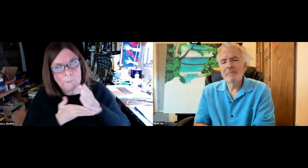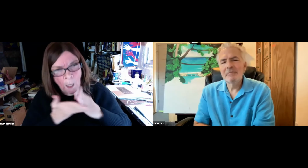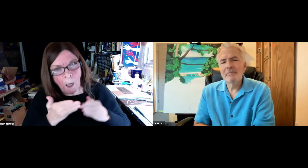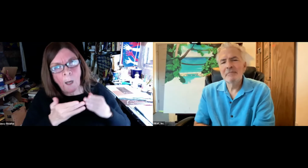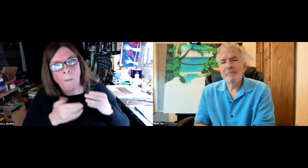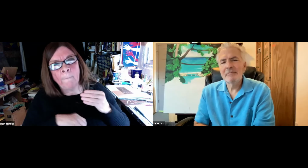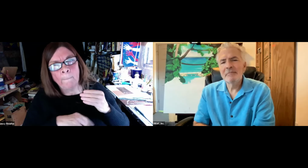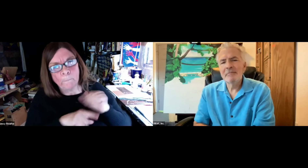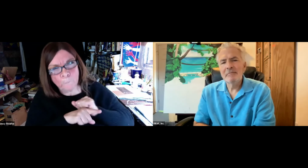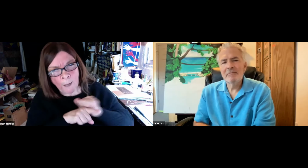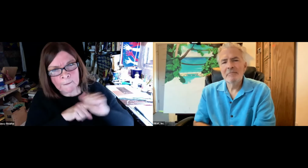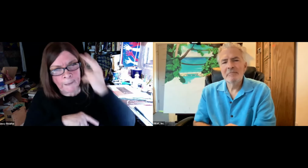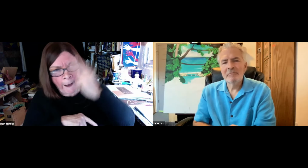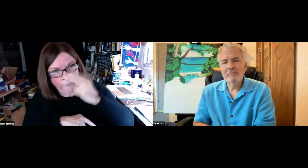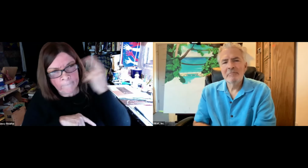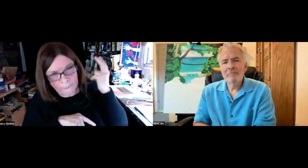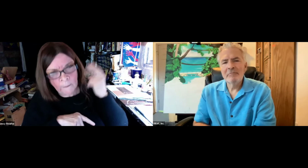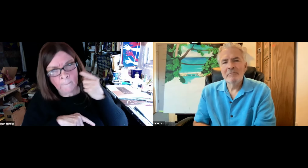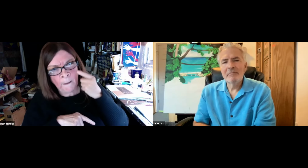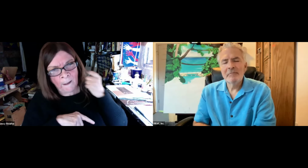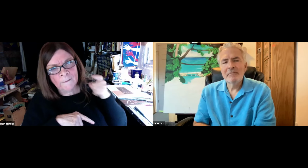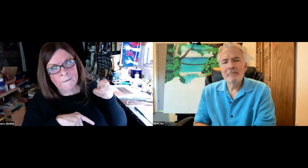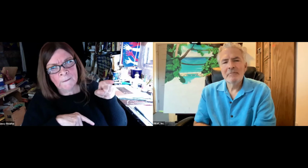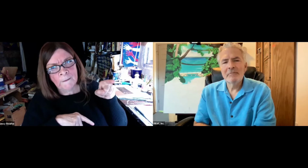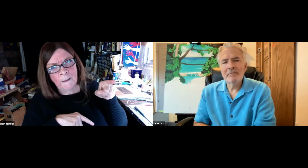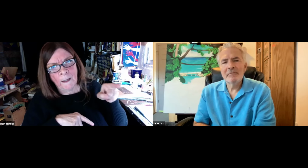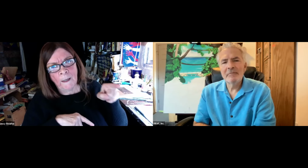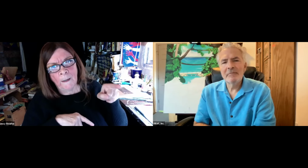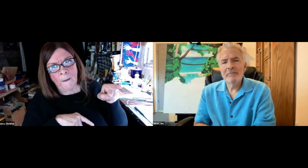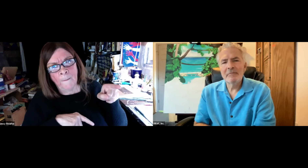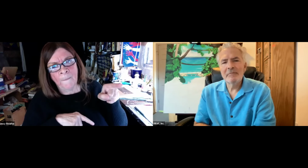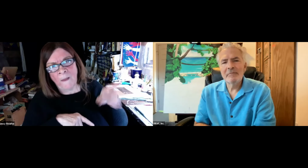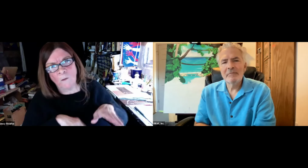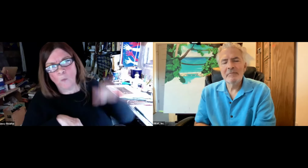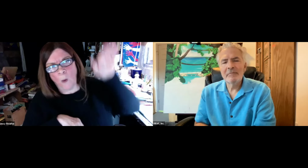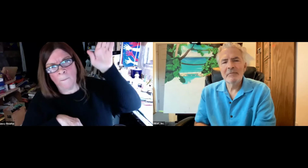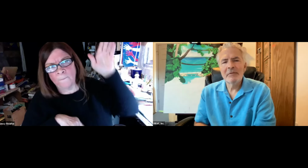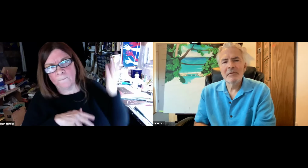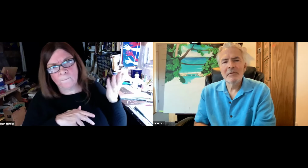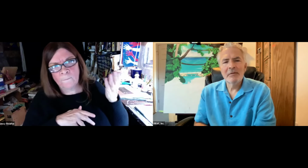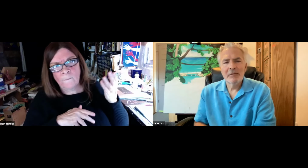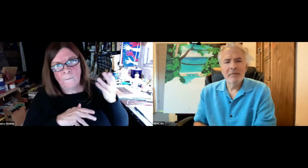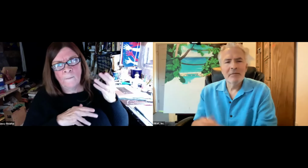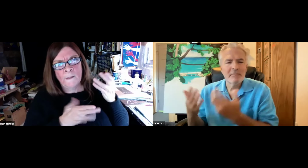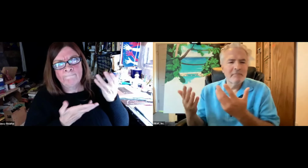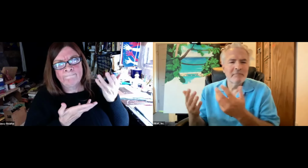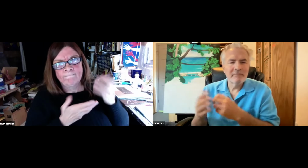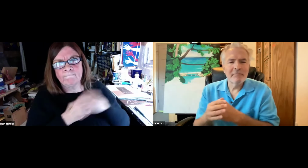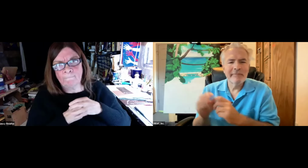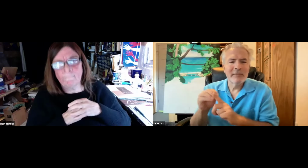religion, that's a mixed response. Yes or no? Some individuals are Catholic. And